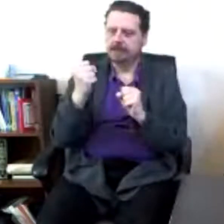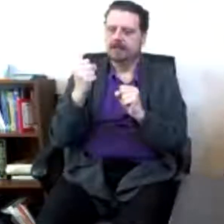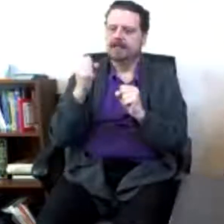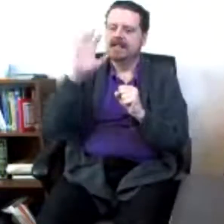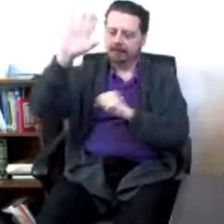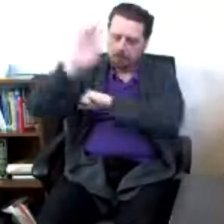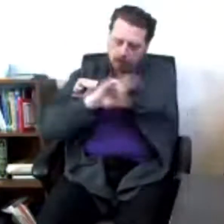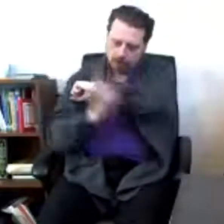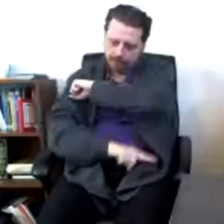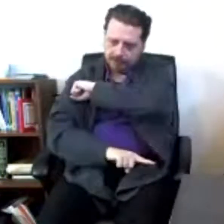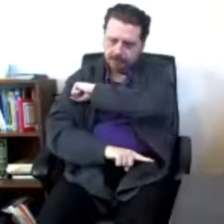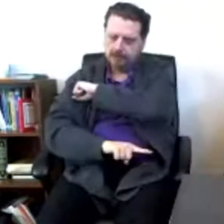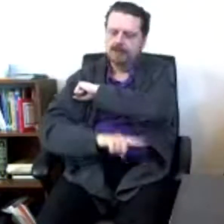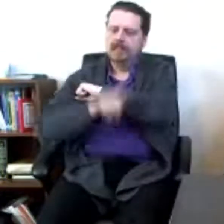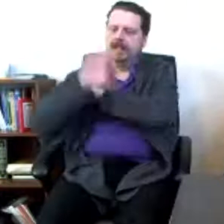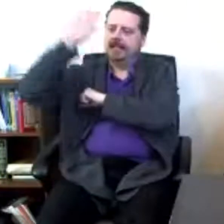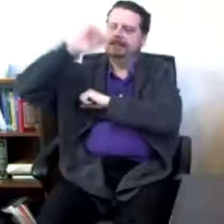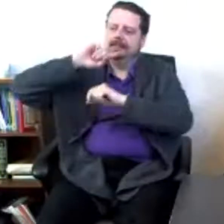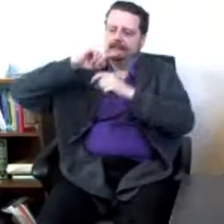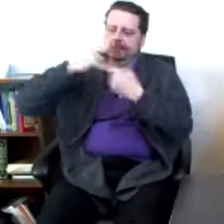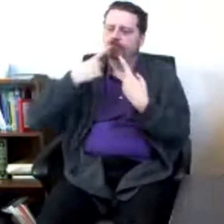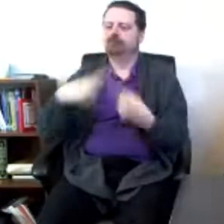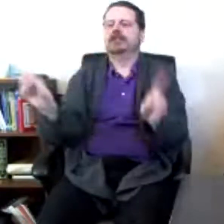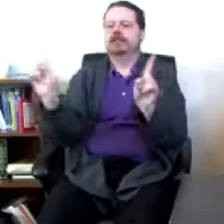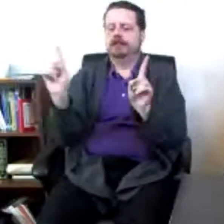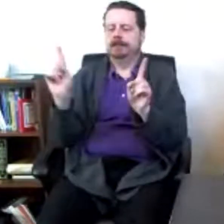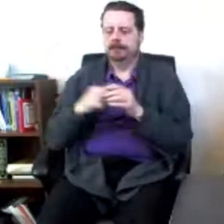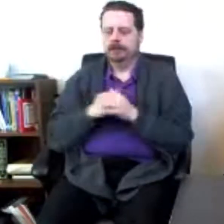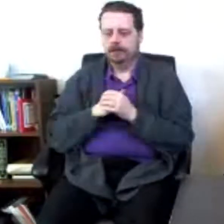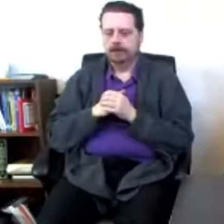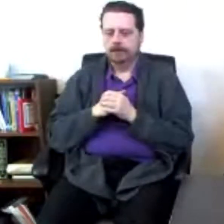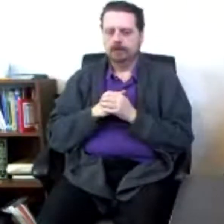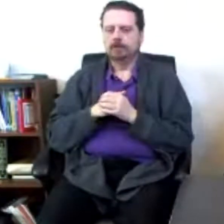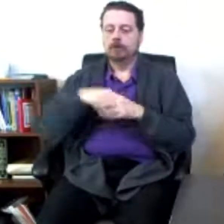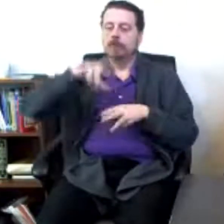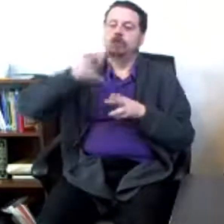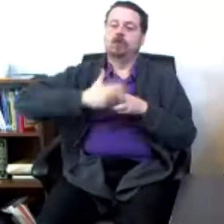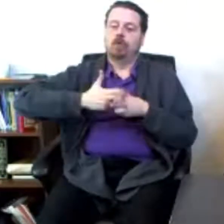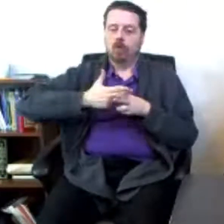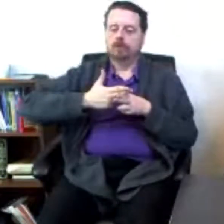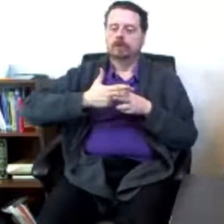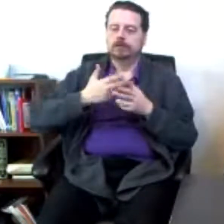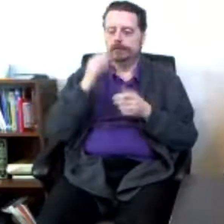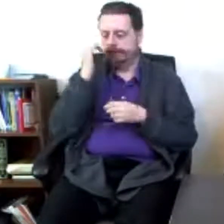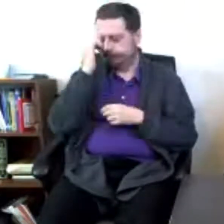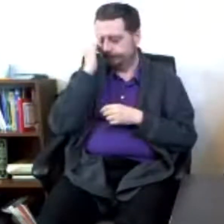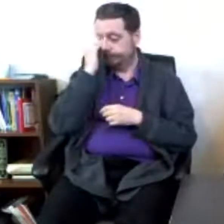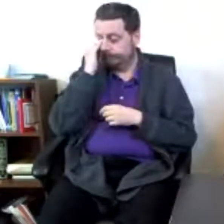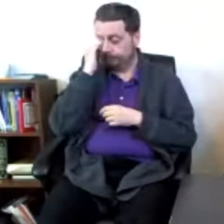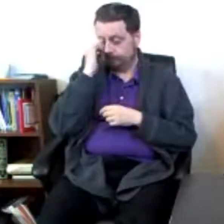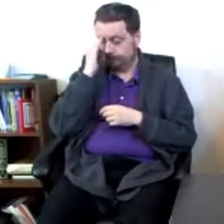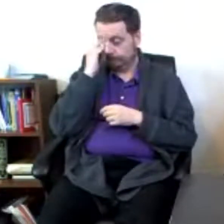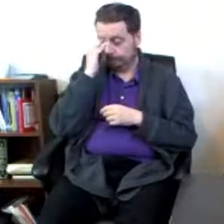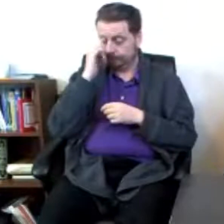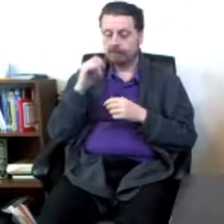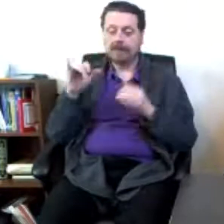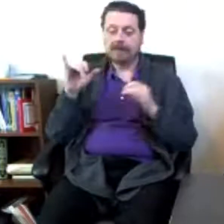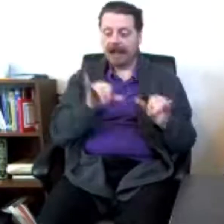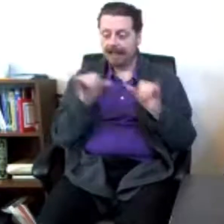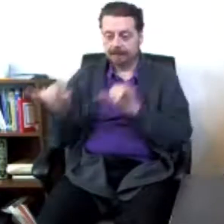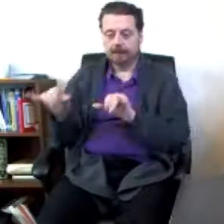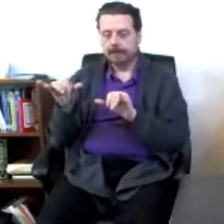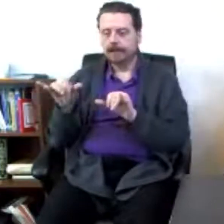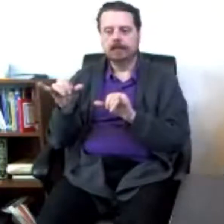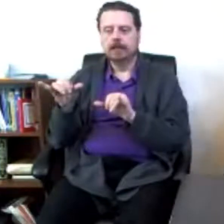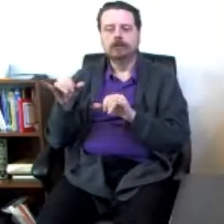his punishment and his decree. So they are called to highlight what's done as something not to